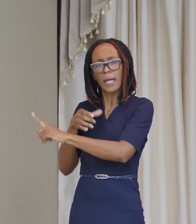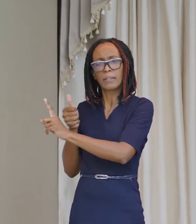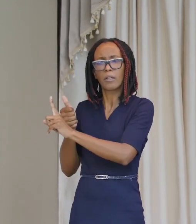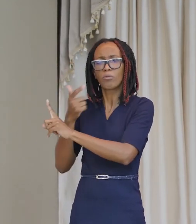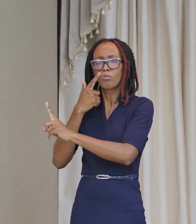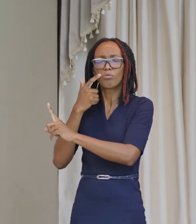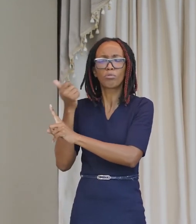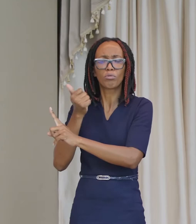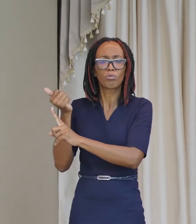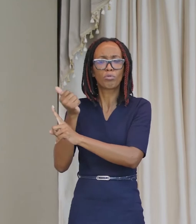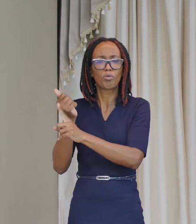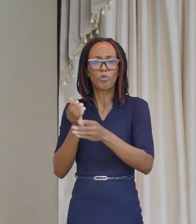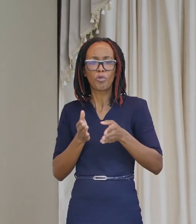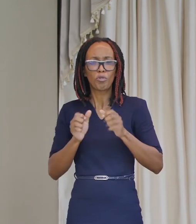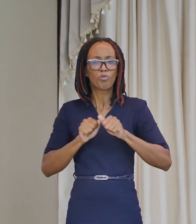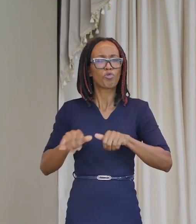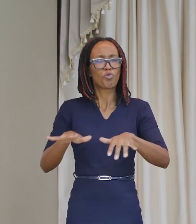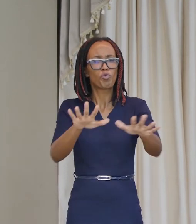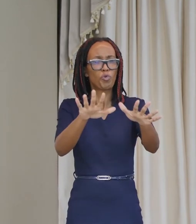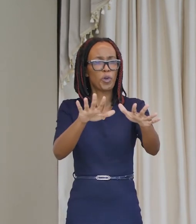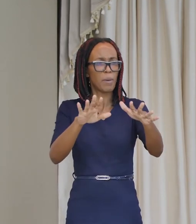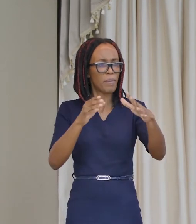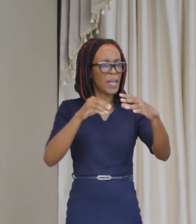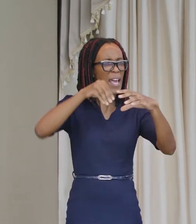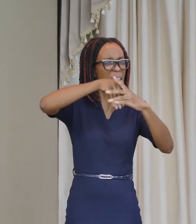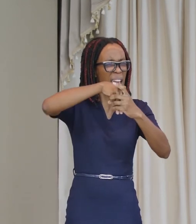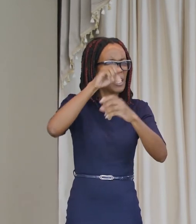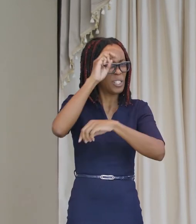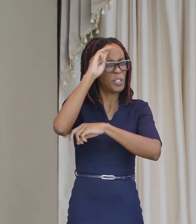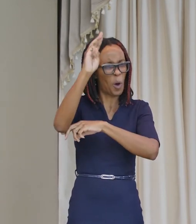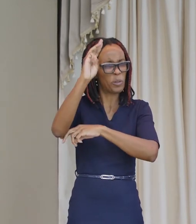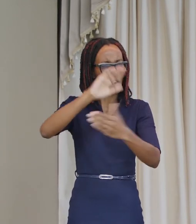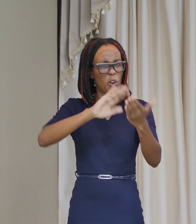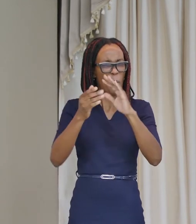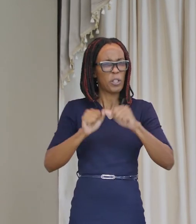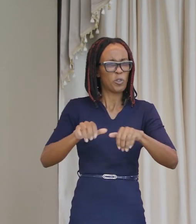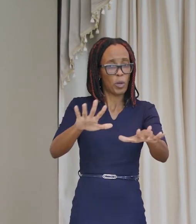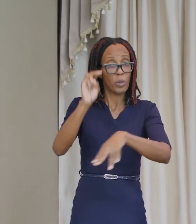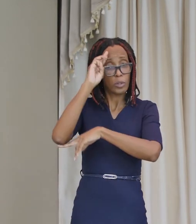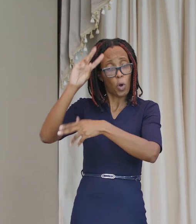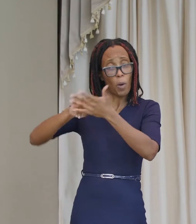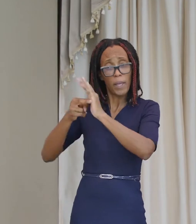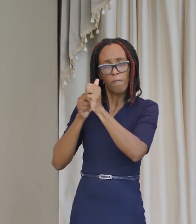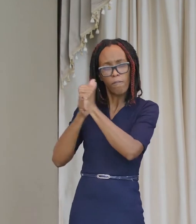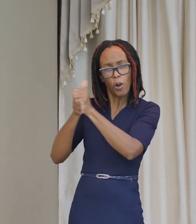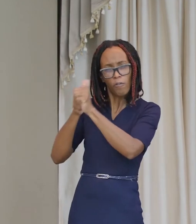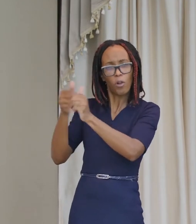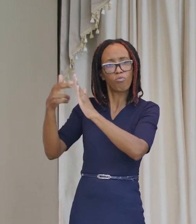stream that moves through us. Being a scout means practicing the